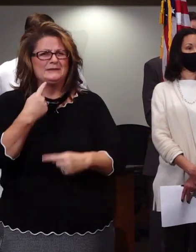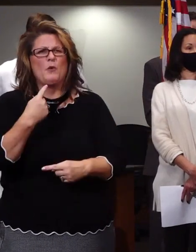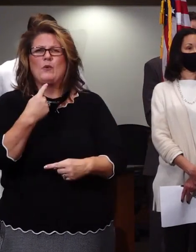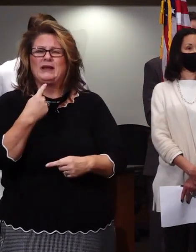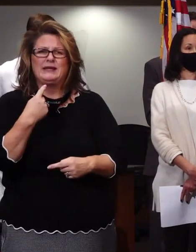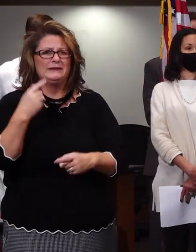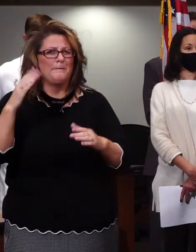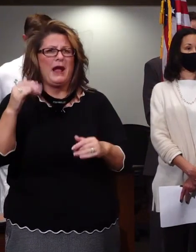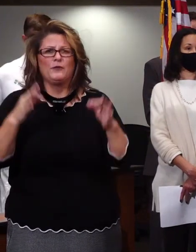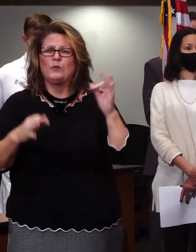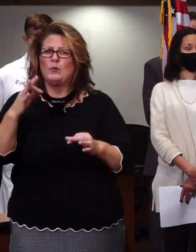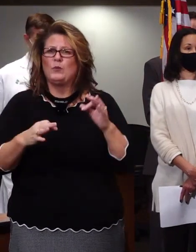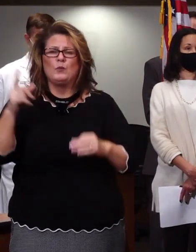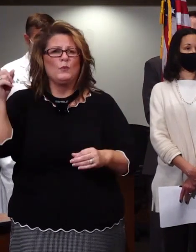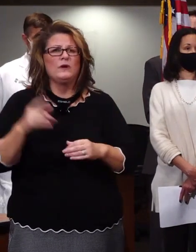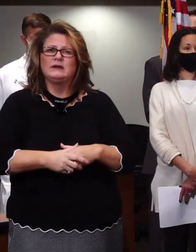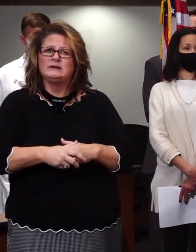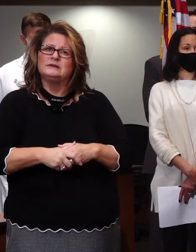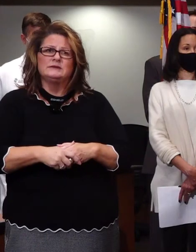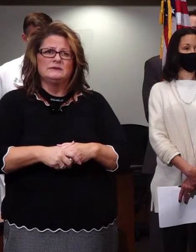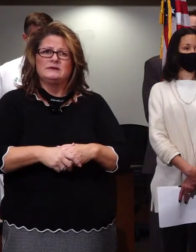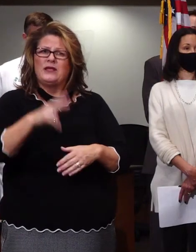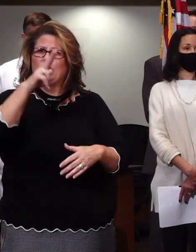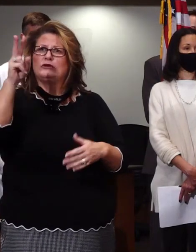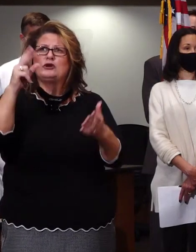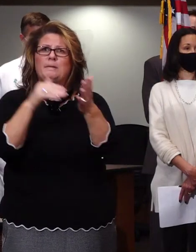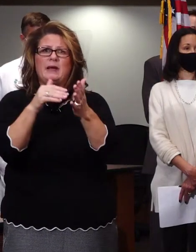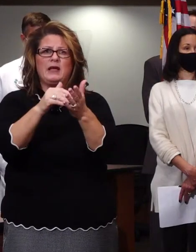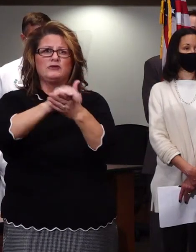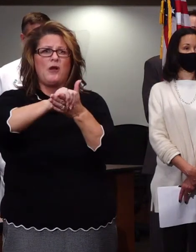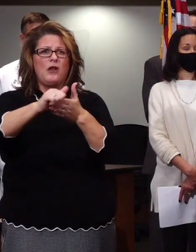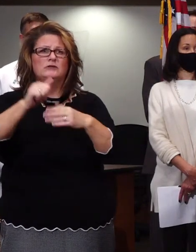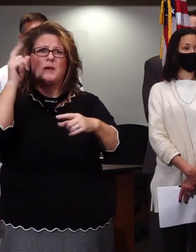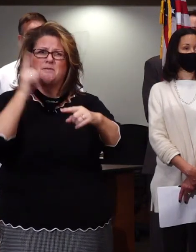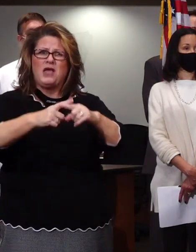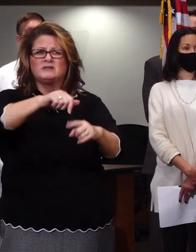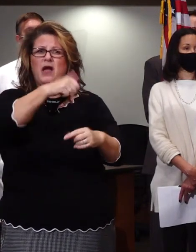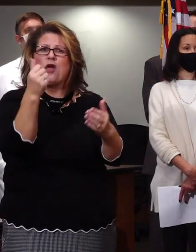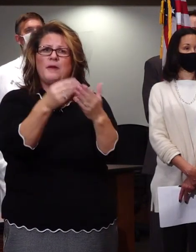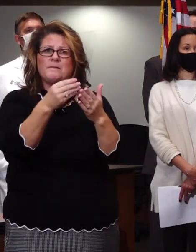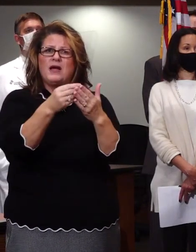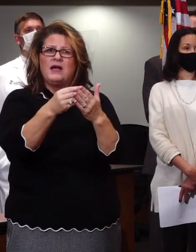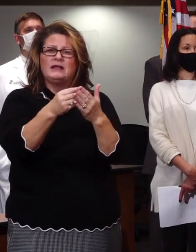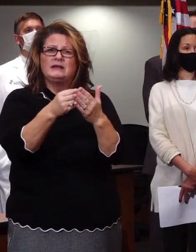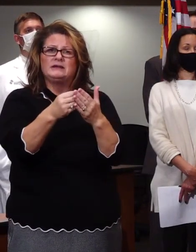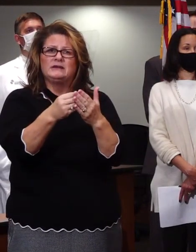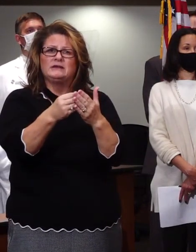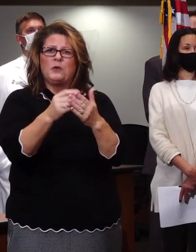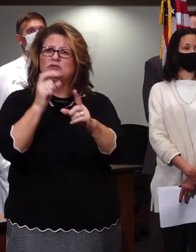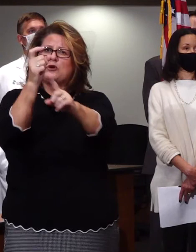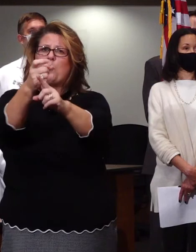the court that affects not only that 32 million, but also funds going to the historically